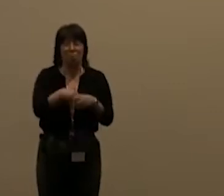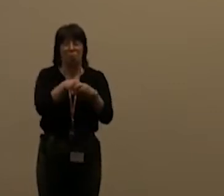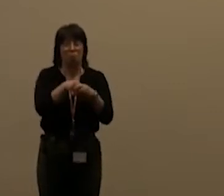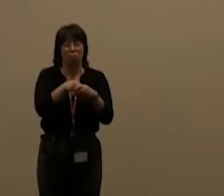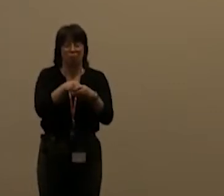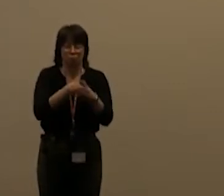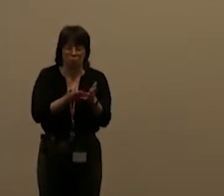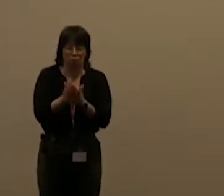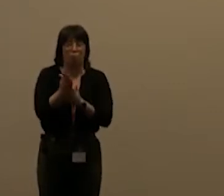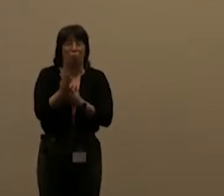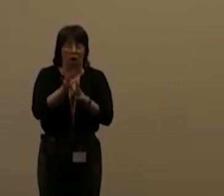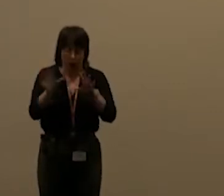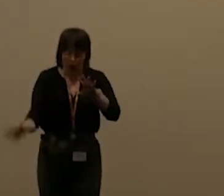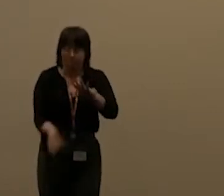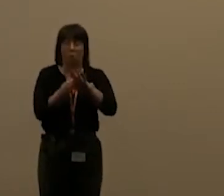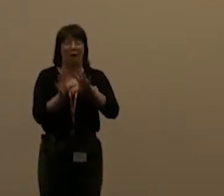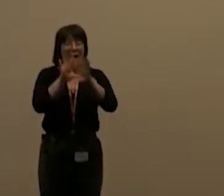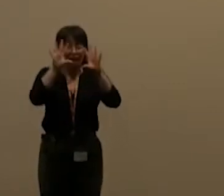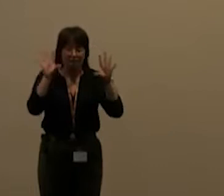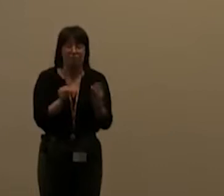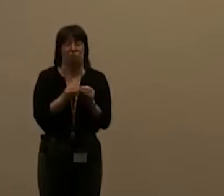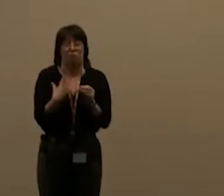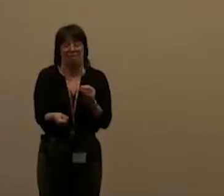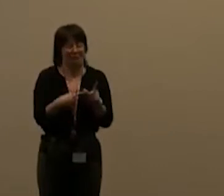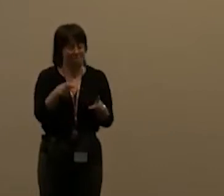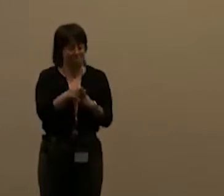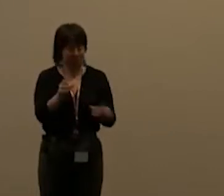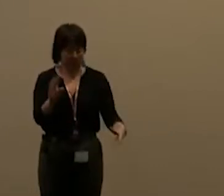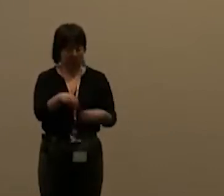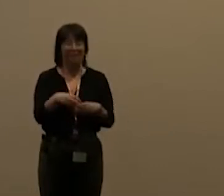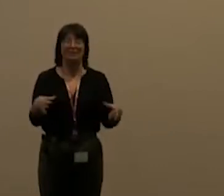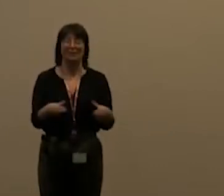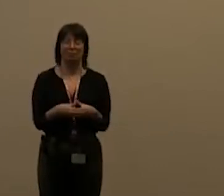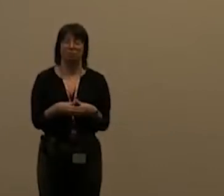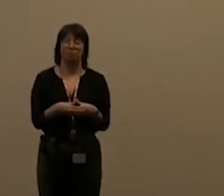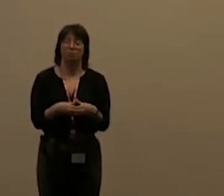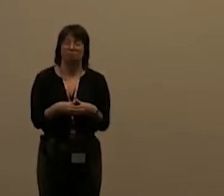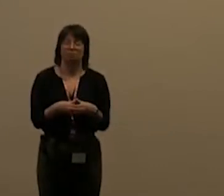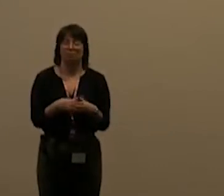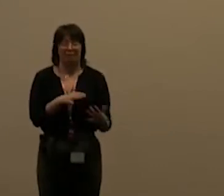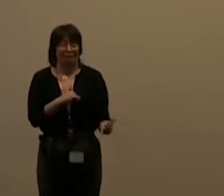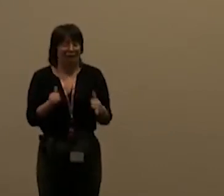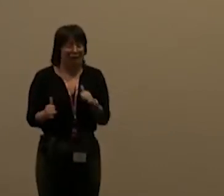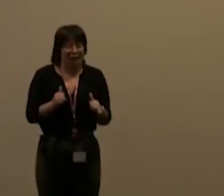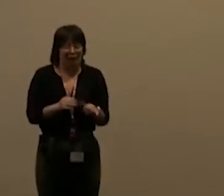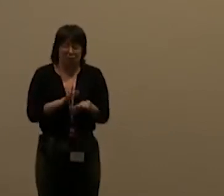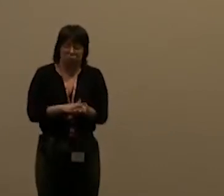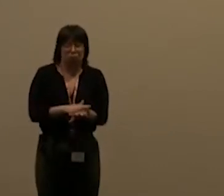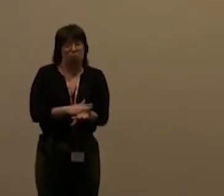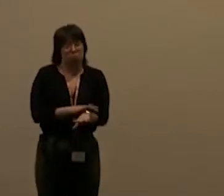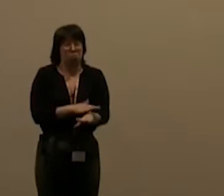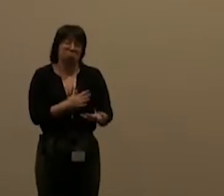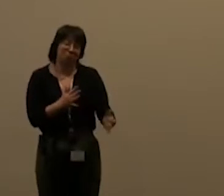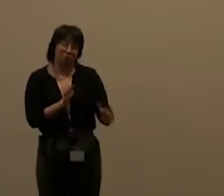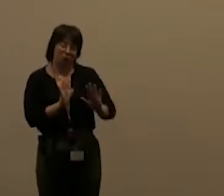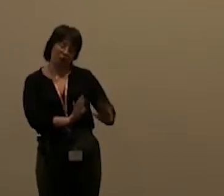that will go through and upload everything so I can have that app inside of Teams. So sometimes this can take a little bit, so I'm going